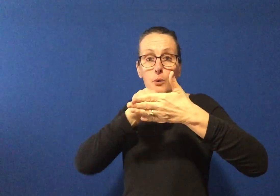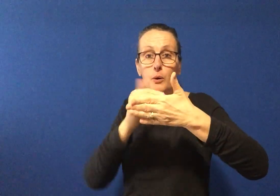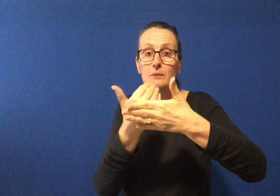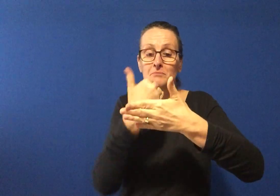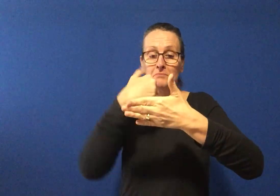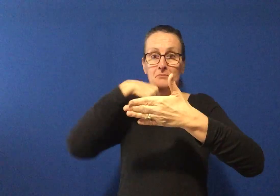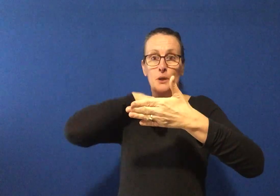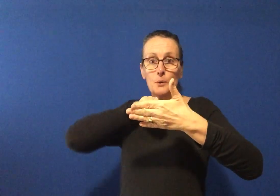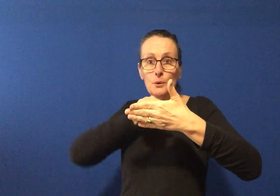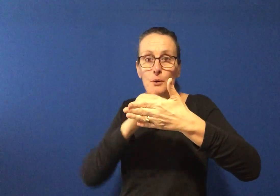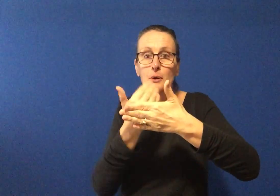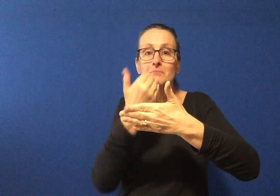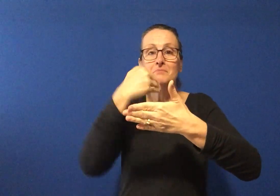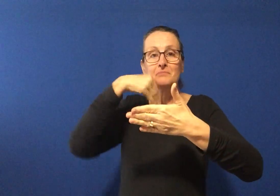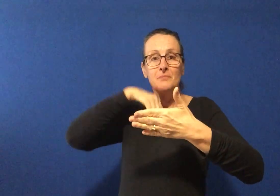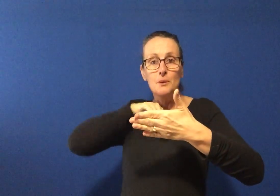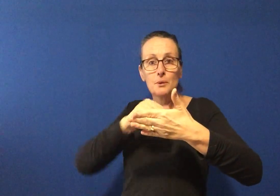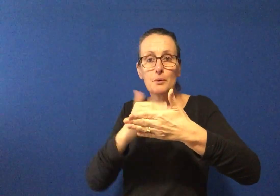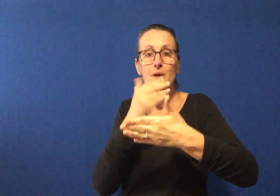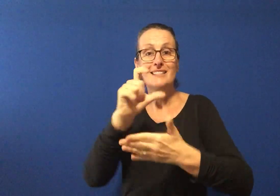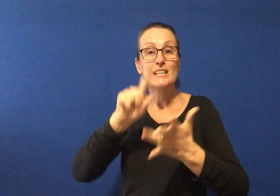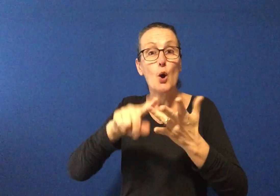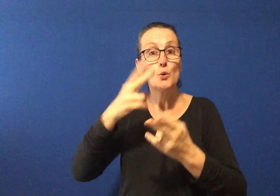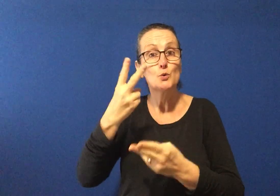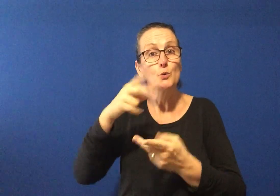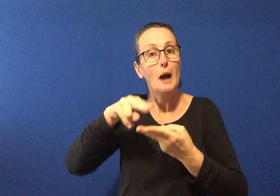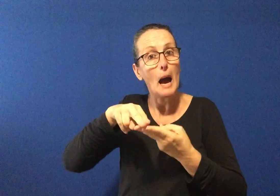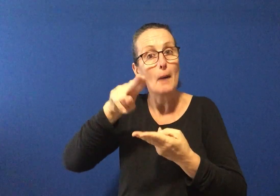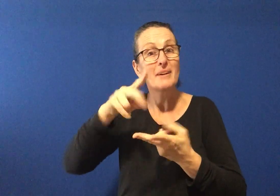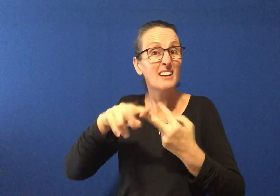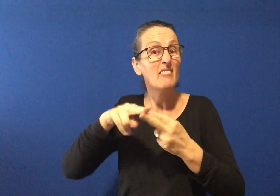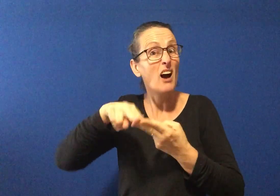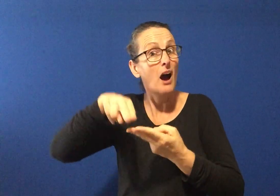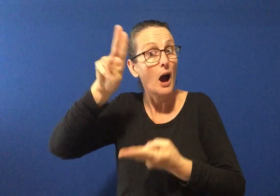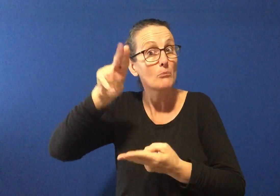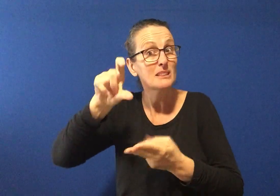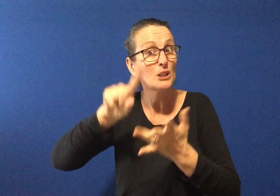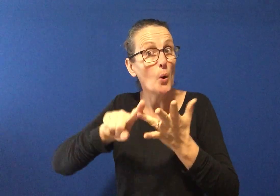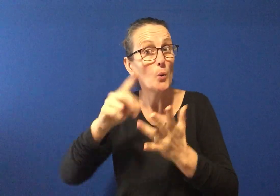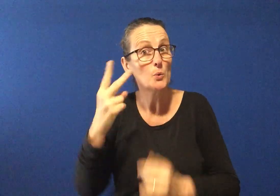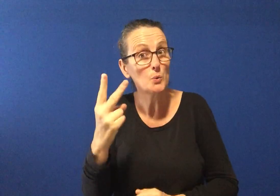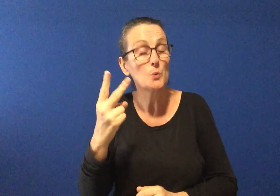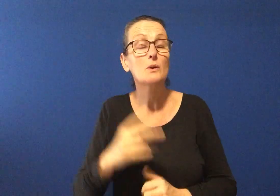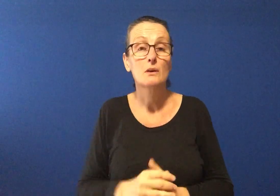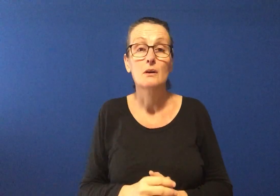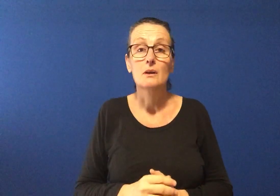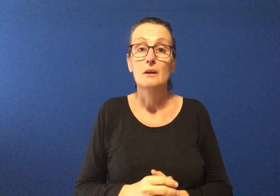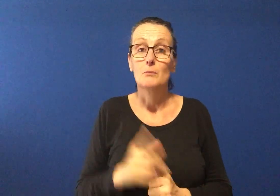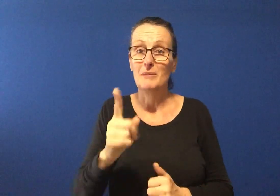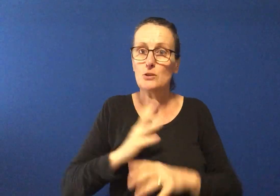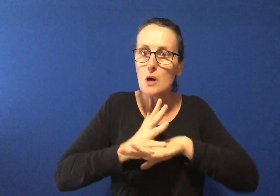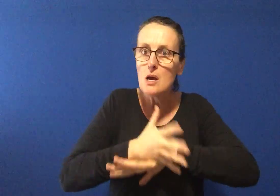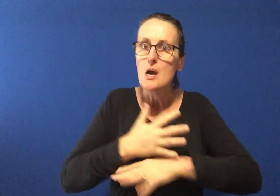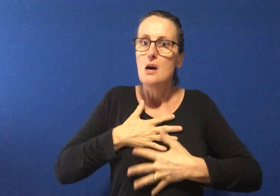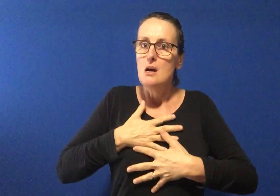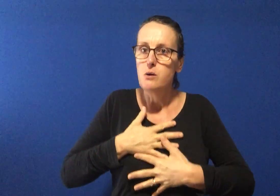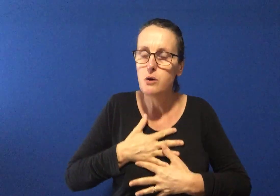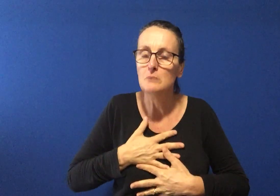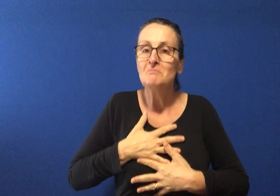carbon dioxide level. And if your carbon dioxide level goes up, you will tend to want to breathe more deeply and probably